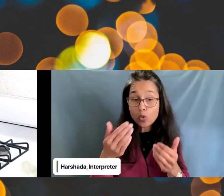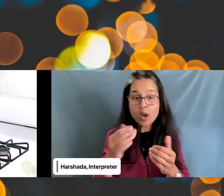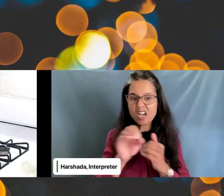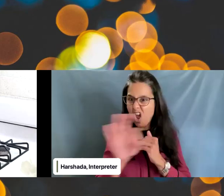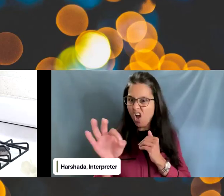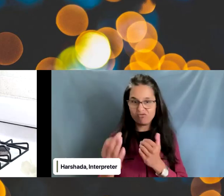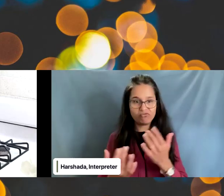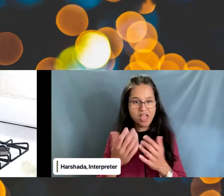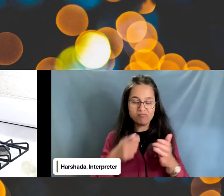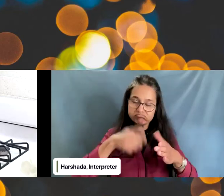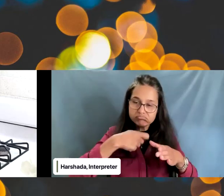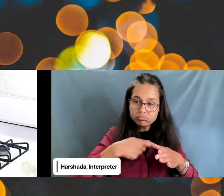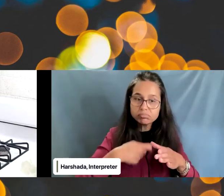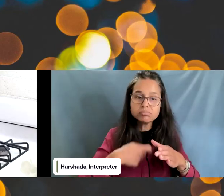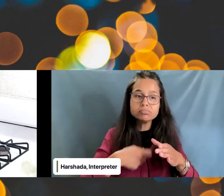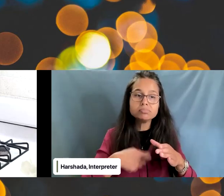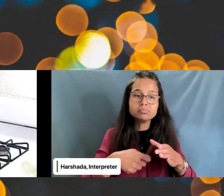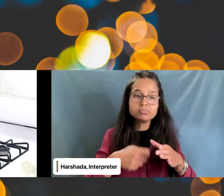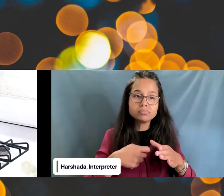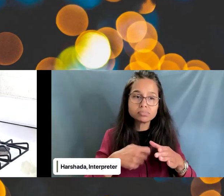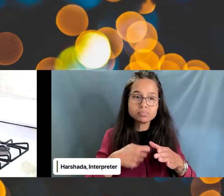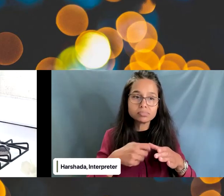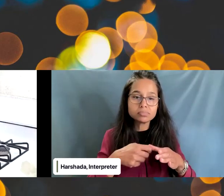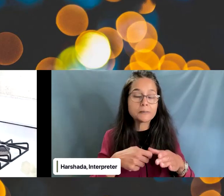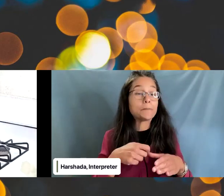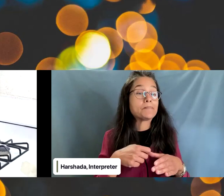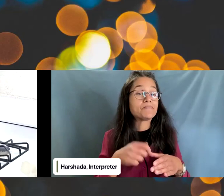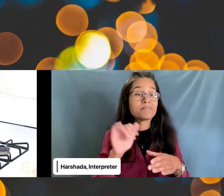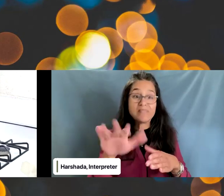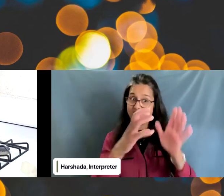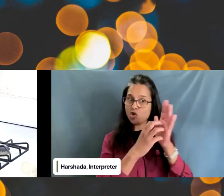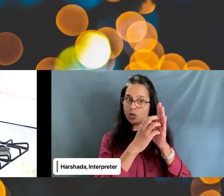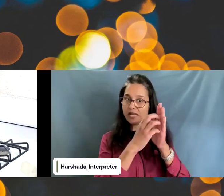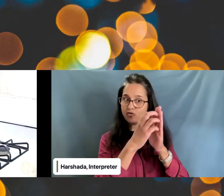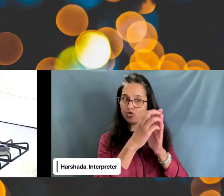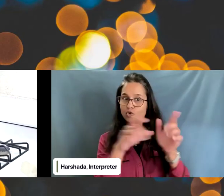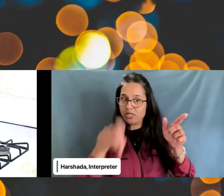so it just holds its shape together. And this is the texture you're going for, you guys.